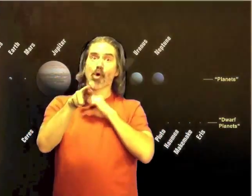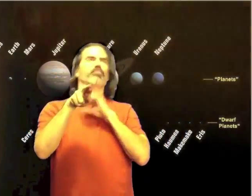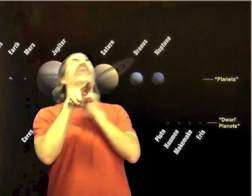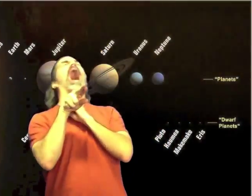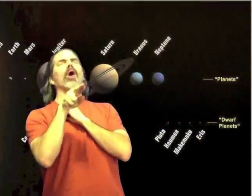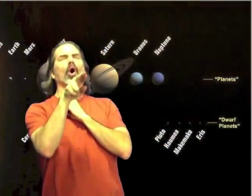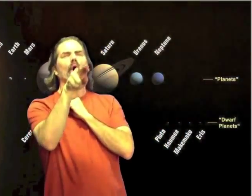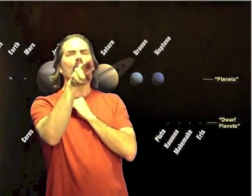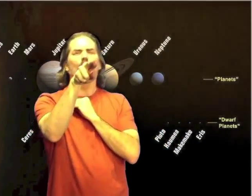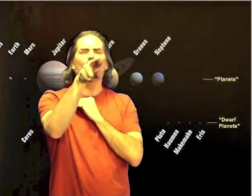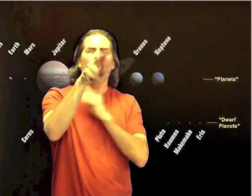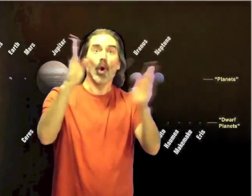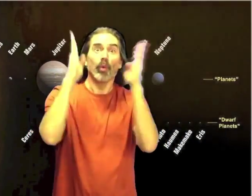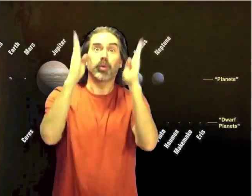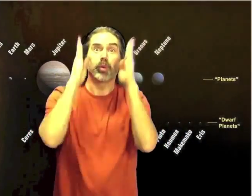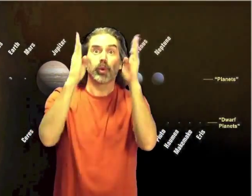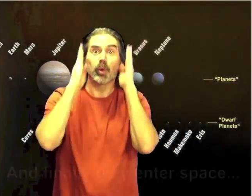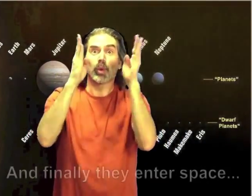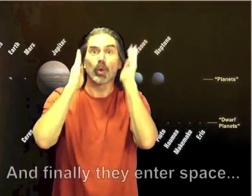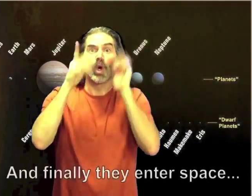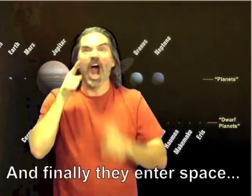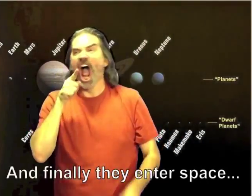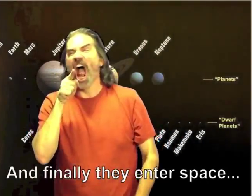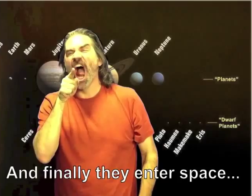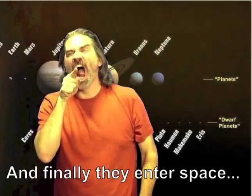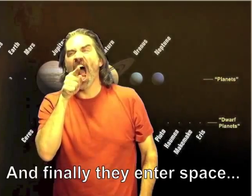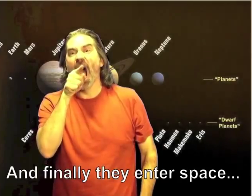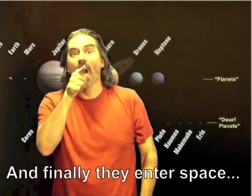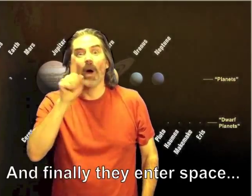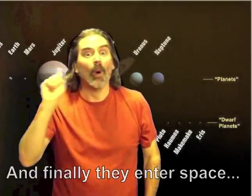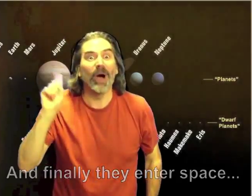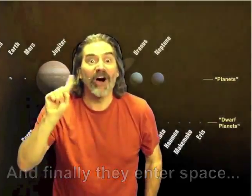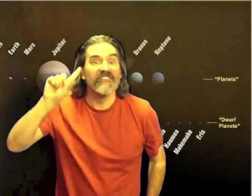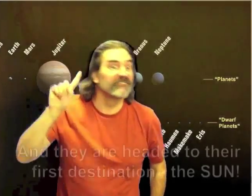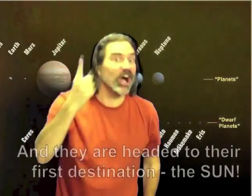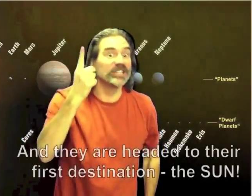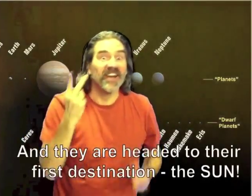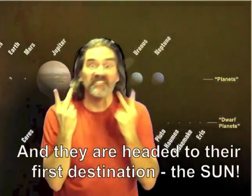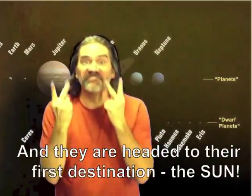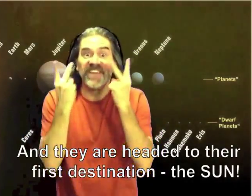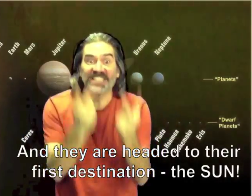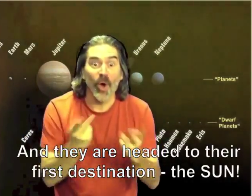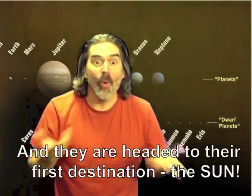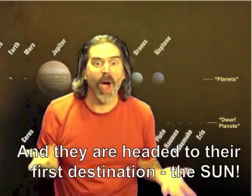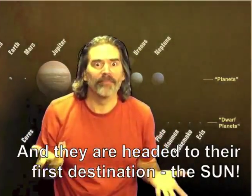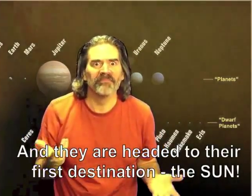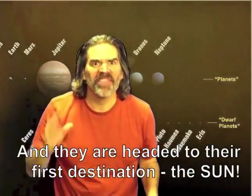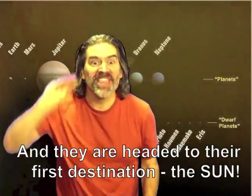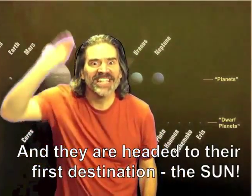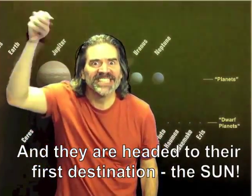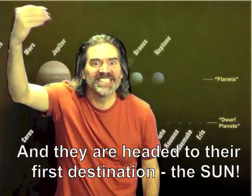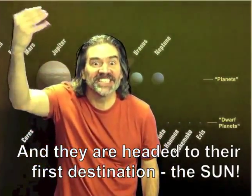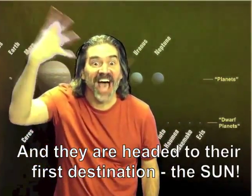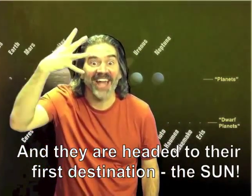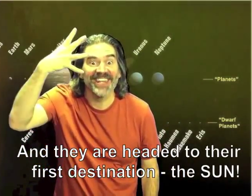And finally, they enter space, and they head towards the first destination,